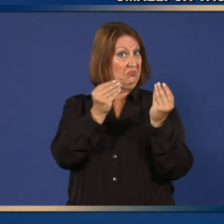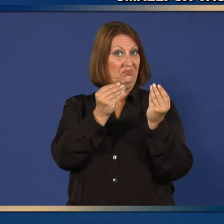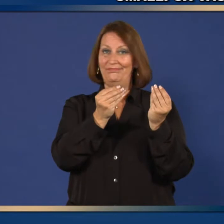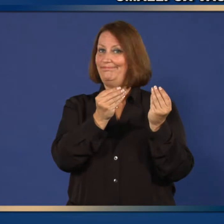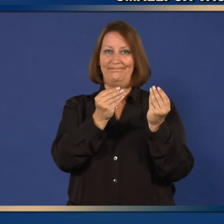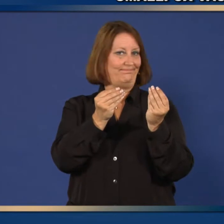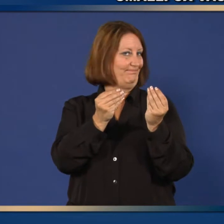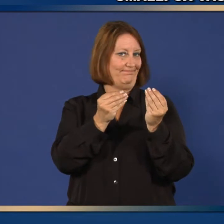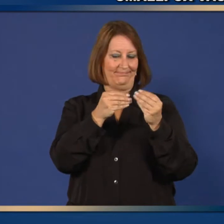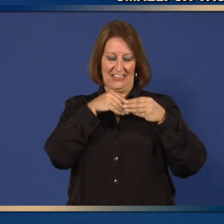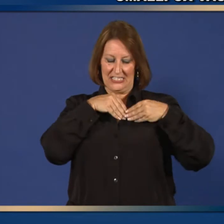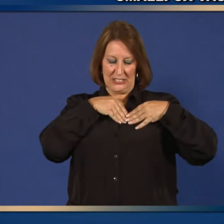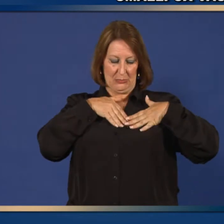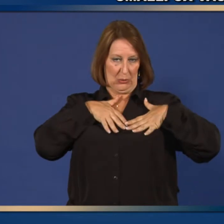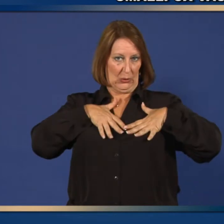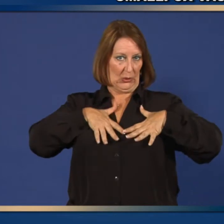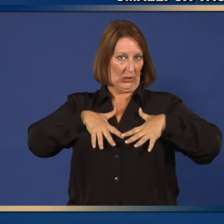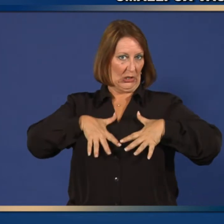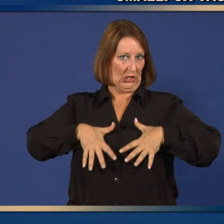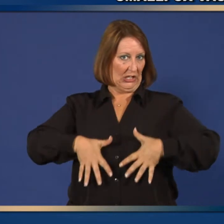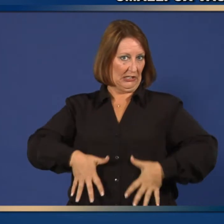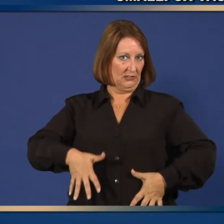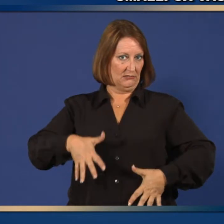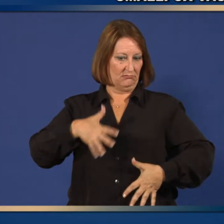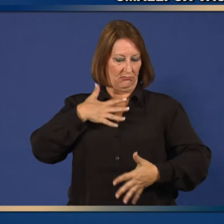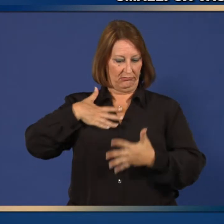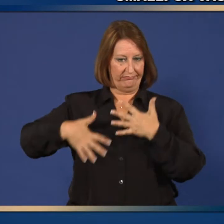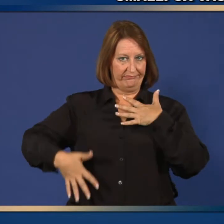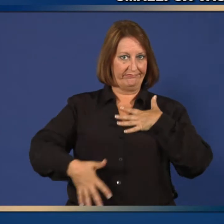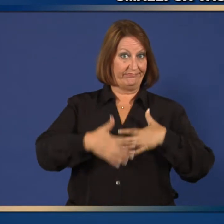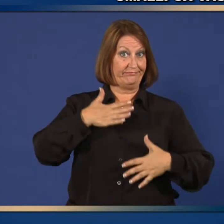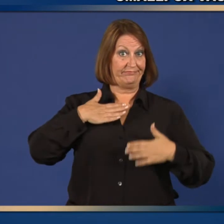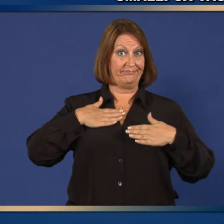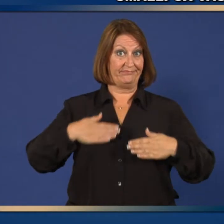This reaction can be life-threatening.